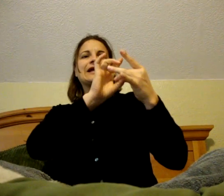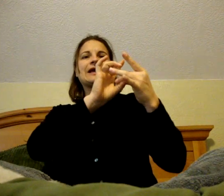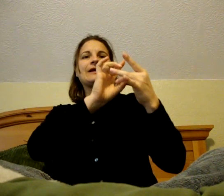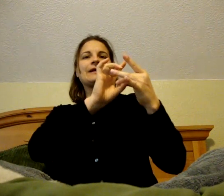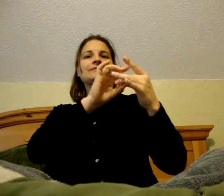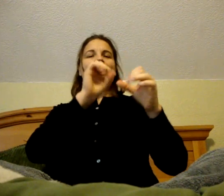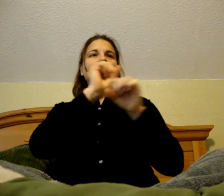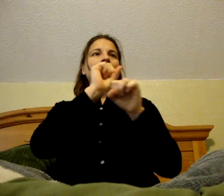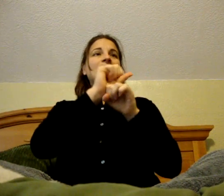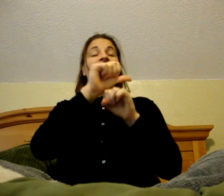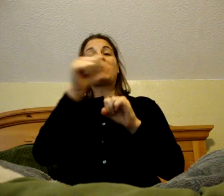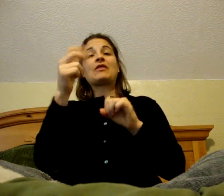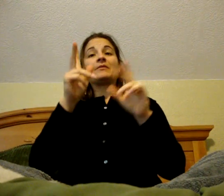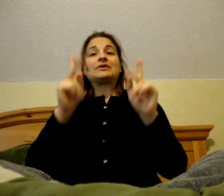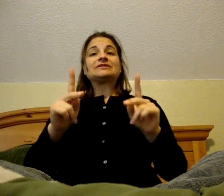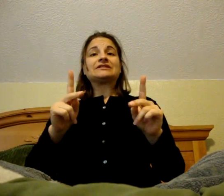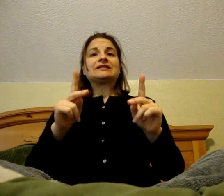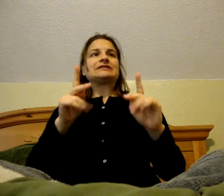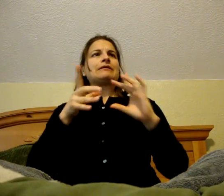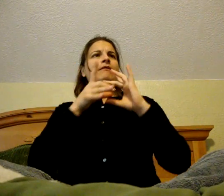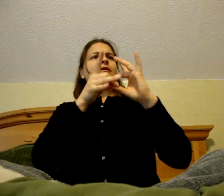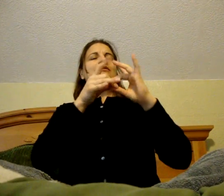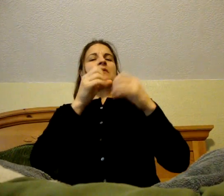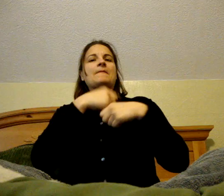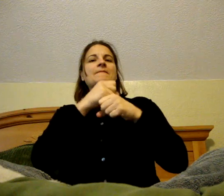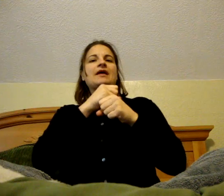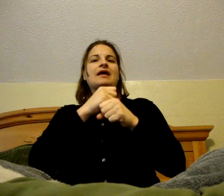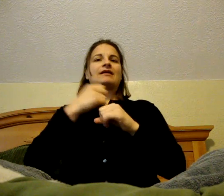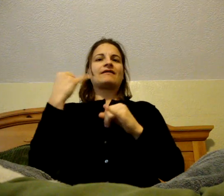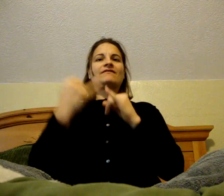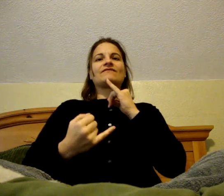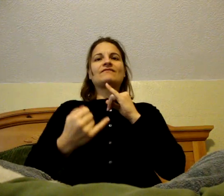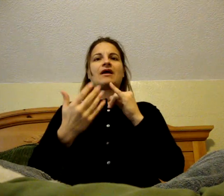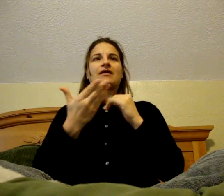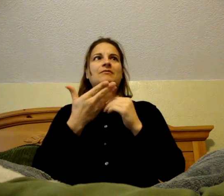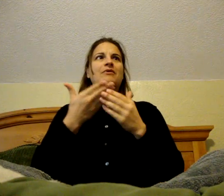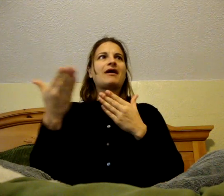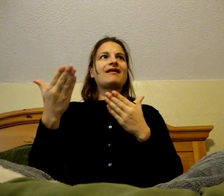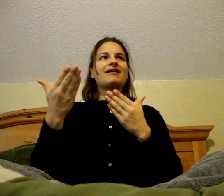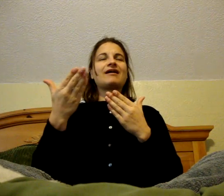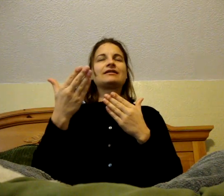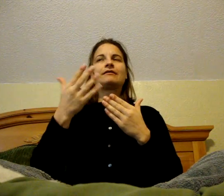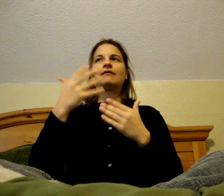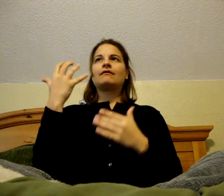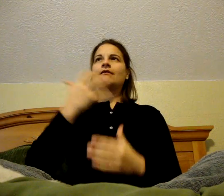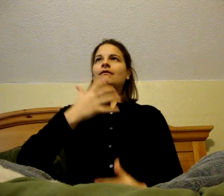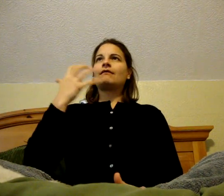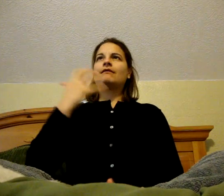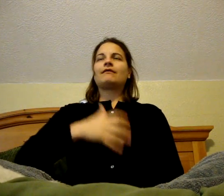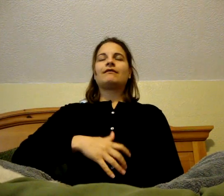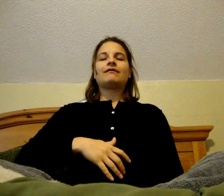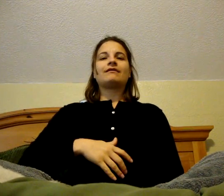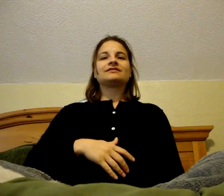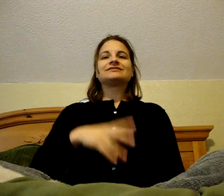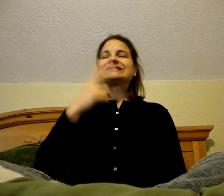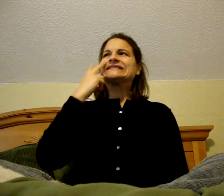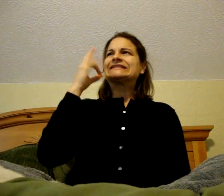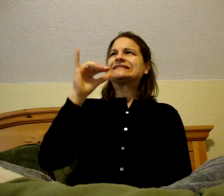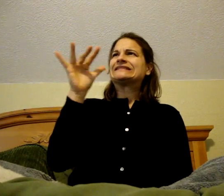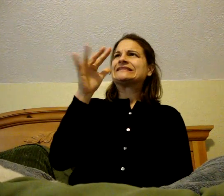such an awesome product is just a real treat. To see that thing on an airplane and flying around, if you work at